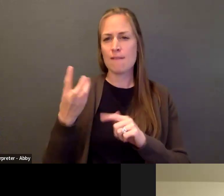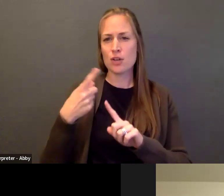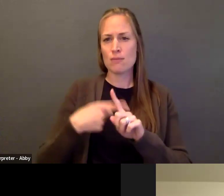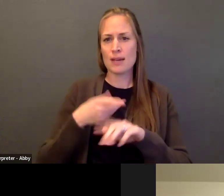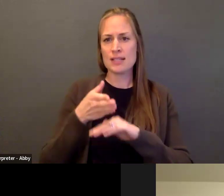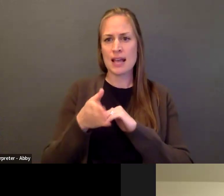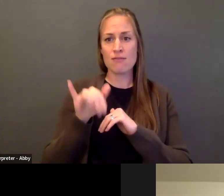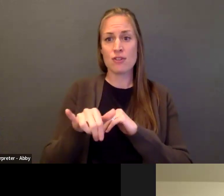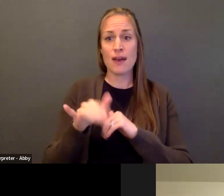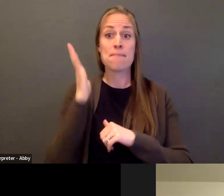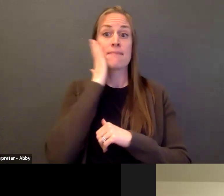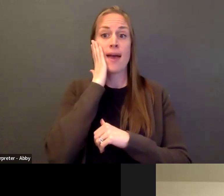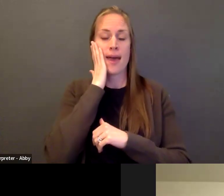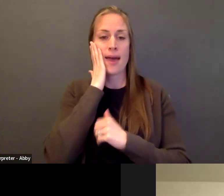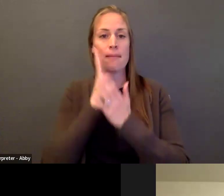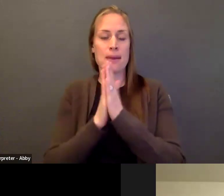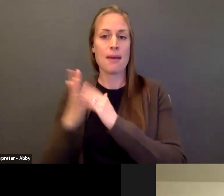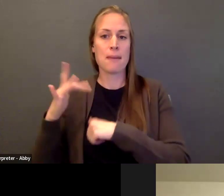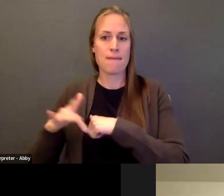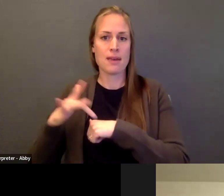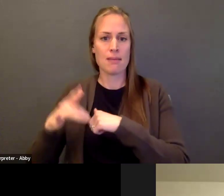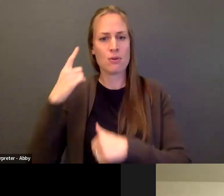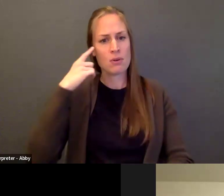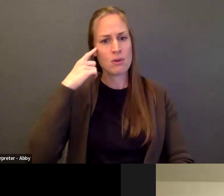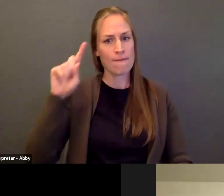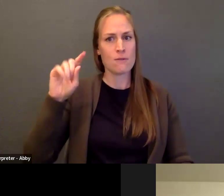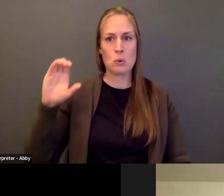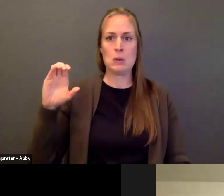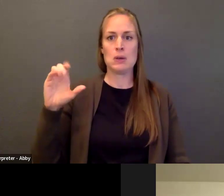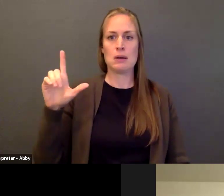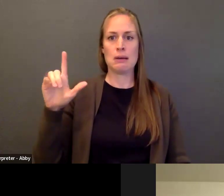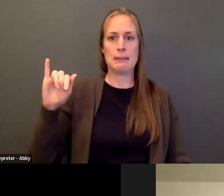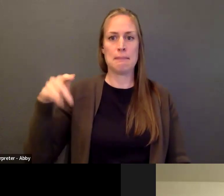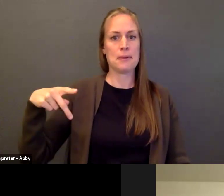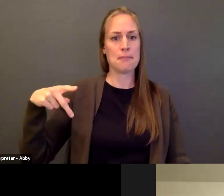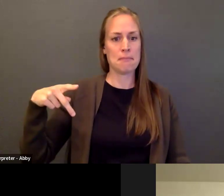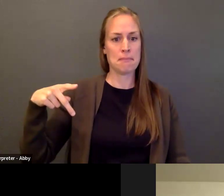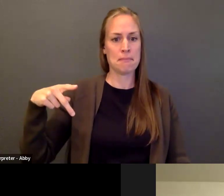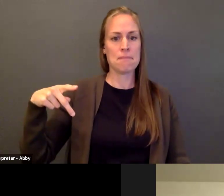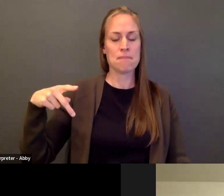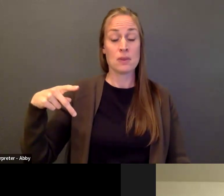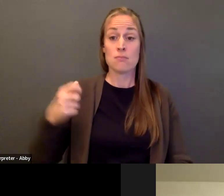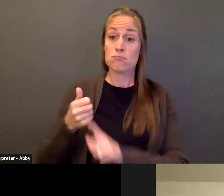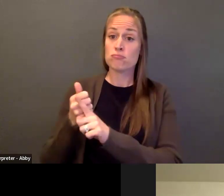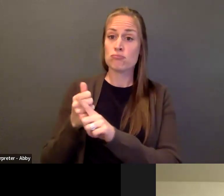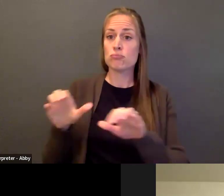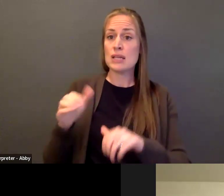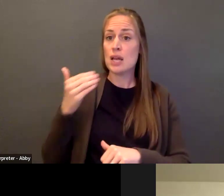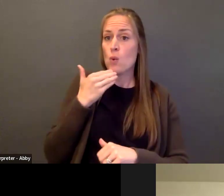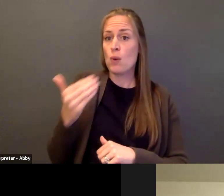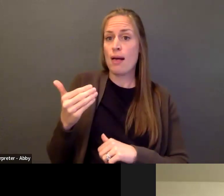came available for CLIP, which he did very well when he was at